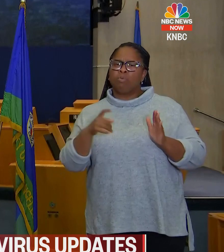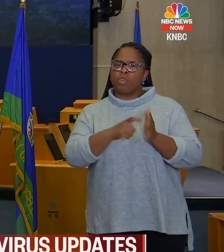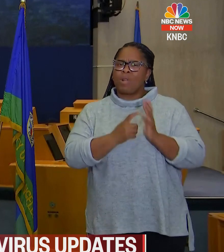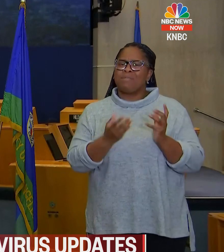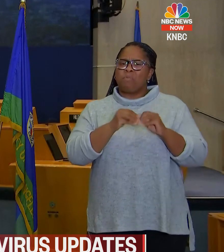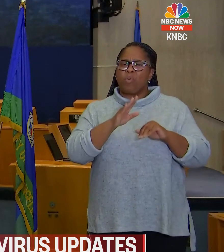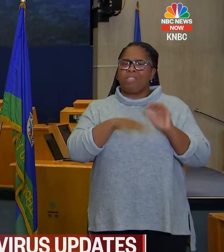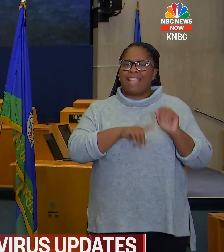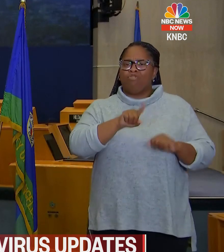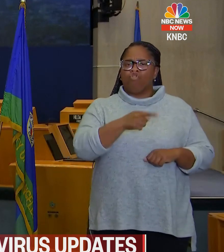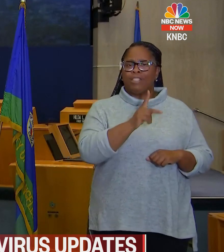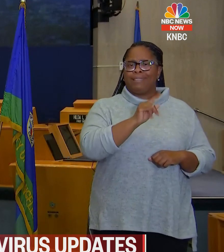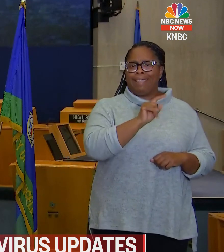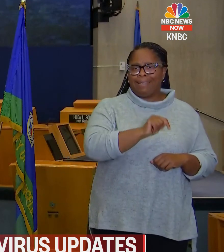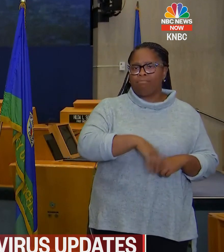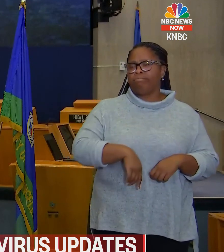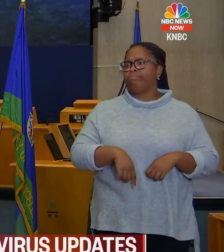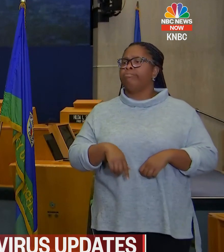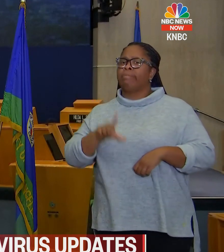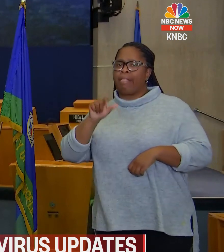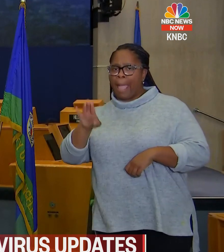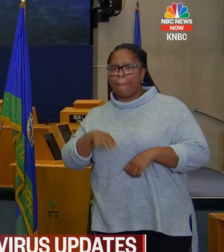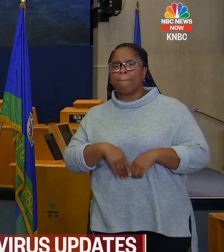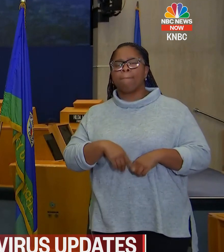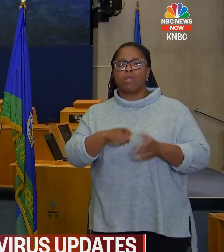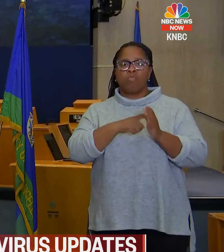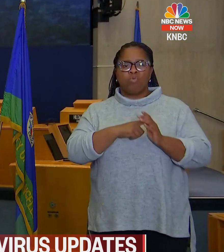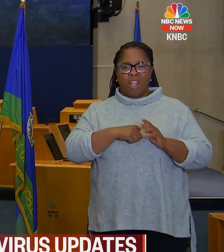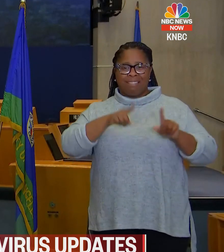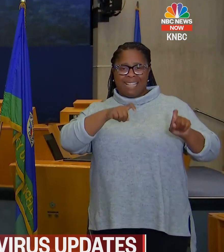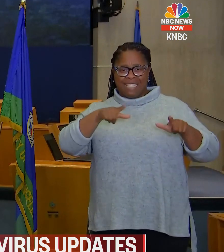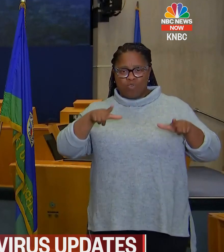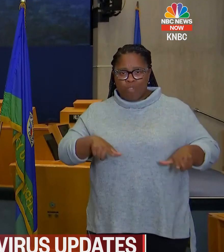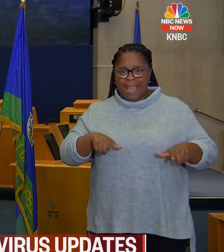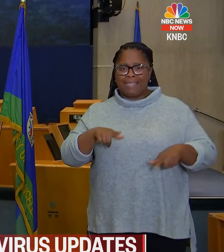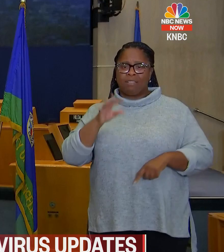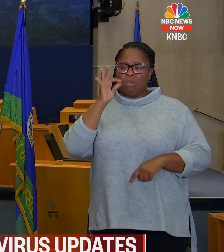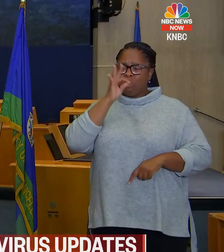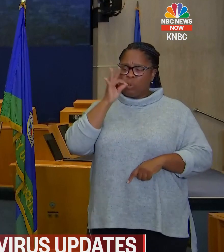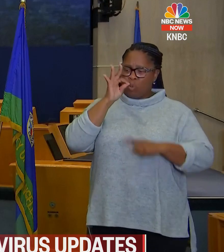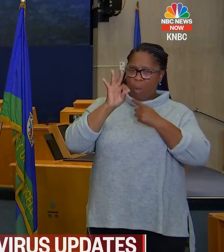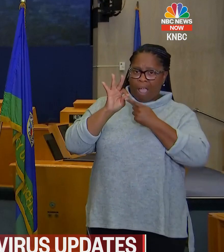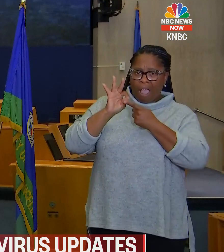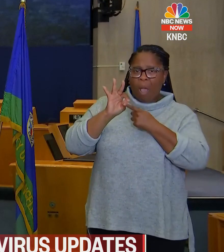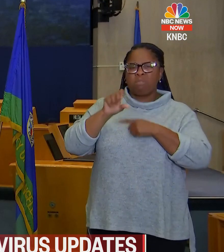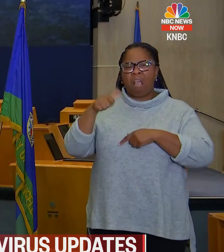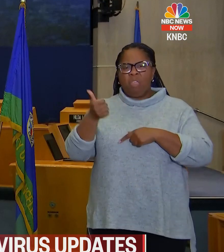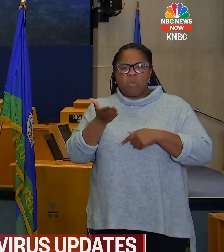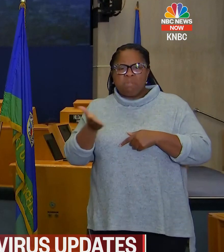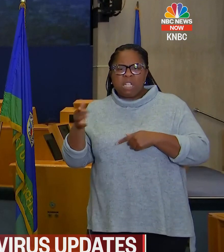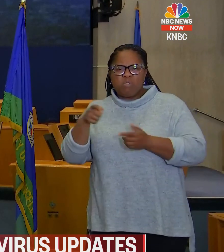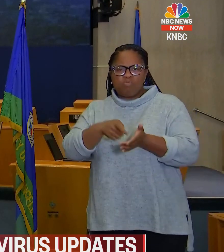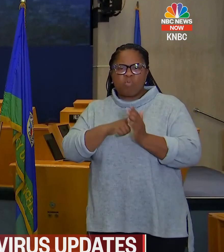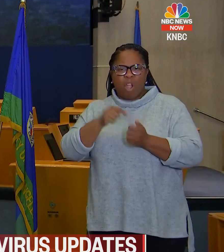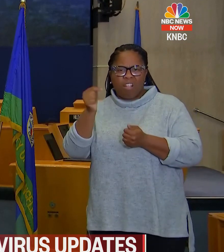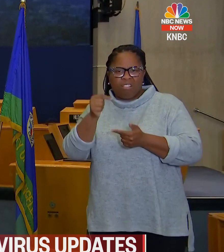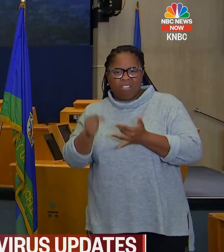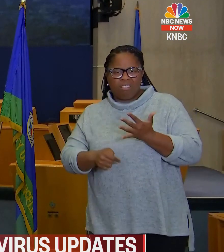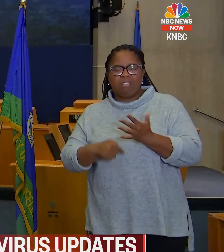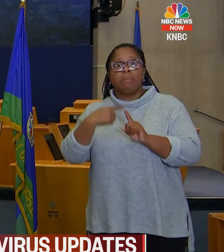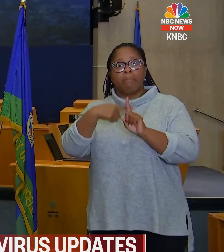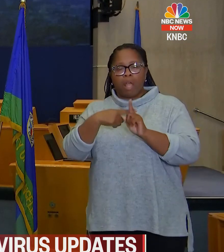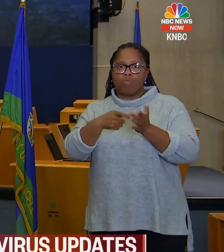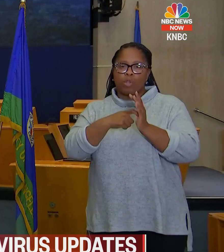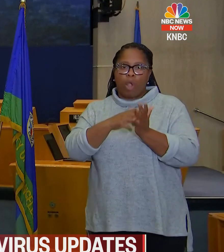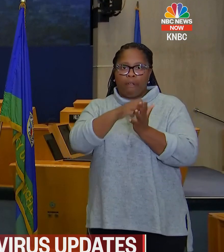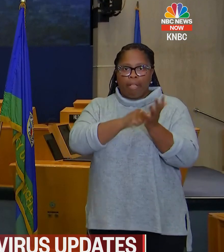capacity. Each test requires swabs, testing trays, and other materials. And of course, there is also a need for